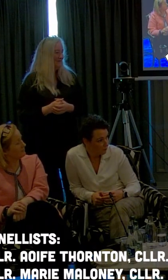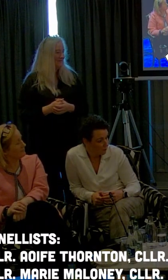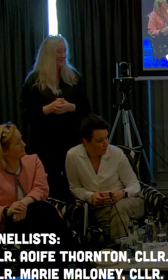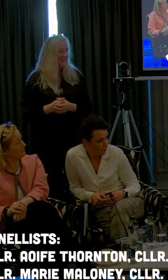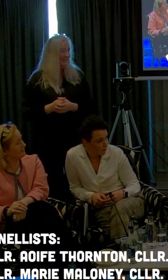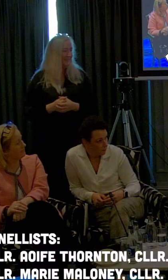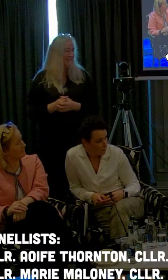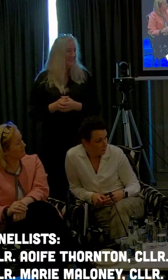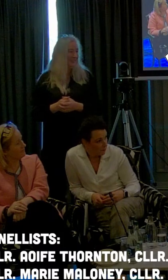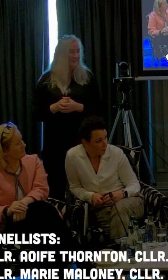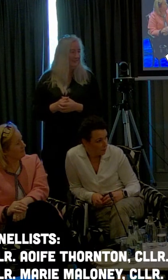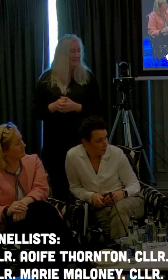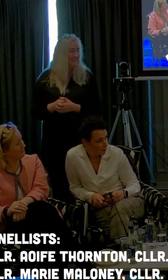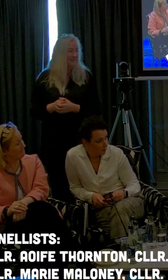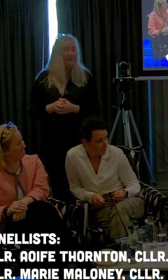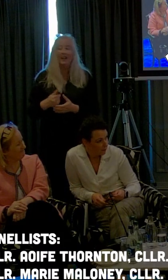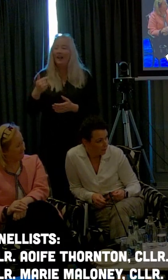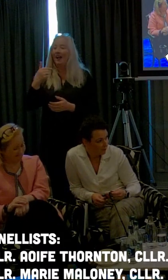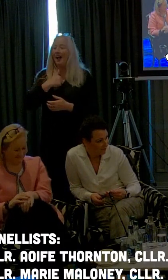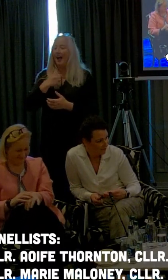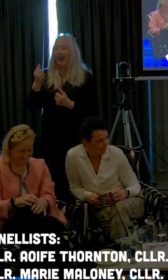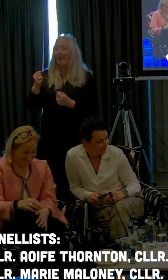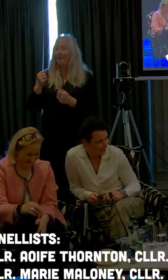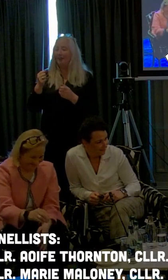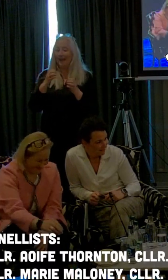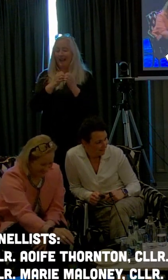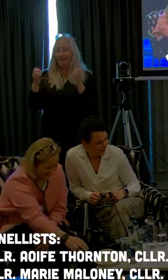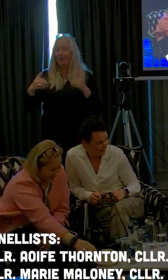out to organise pickups for my two teenagers.